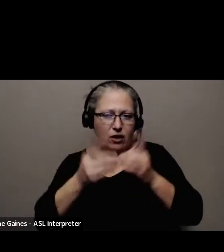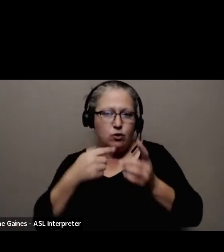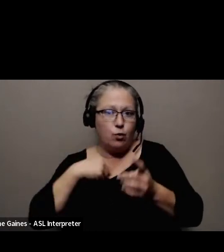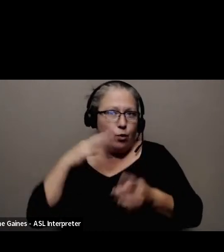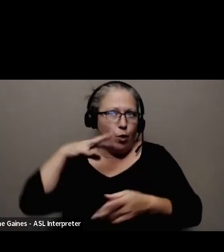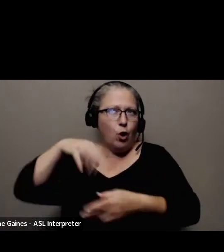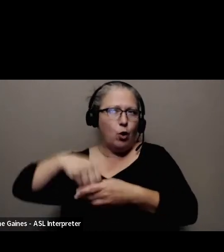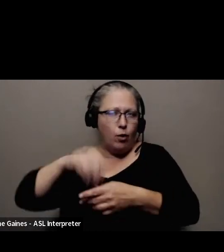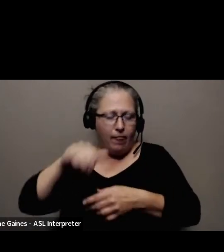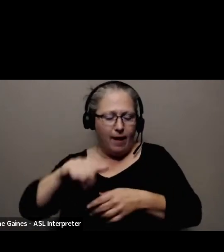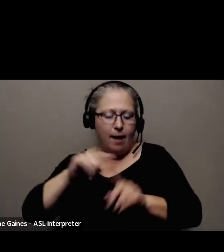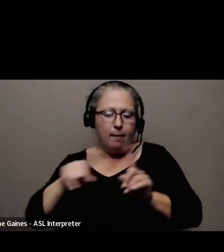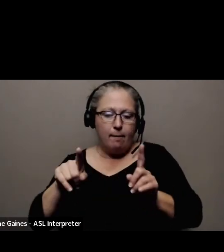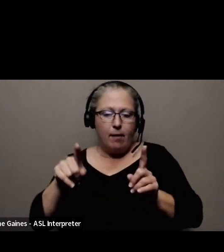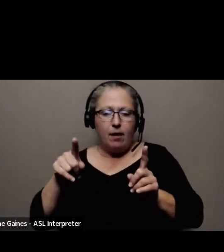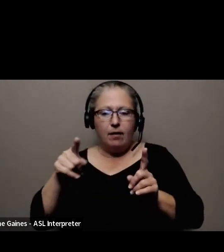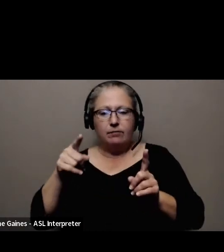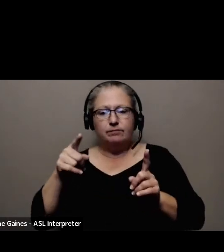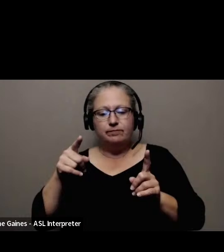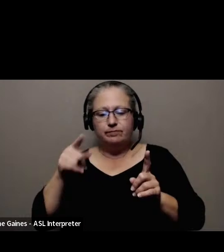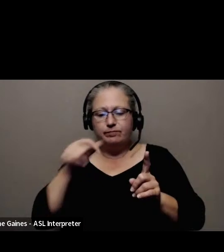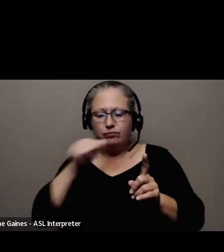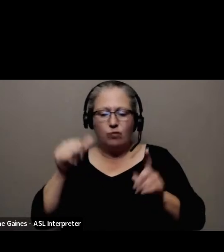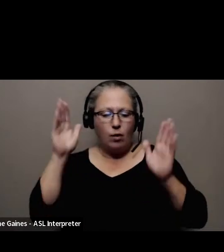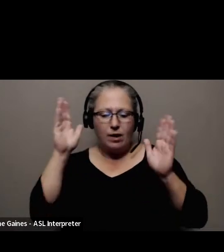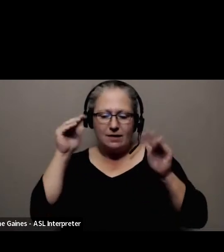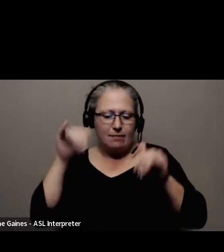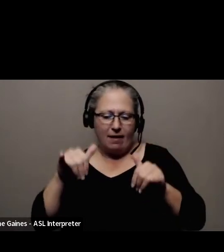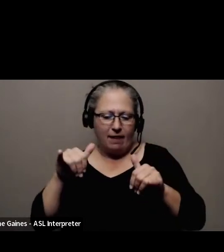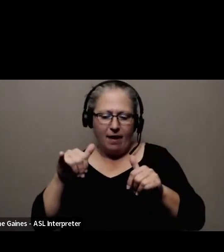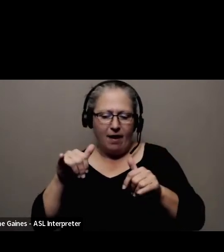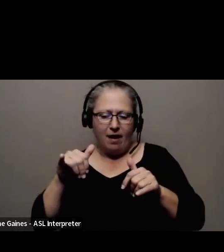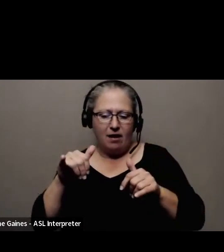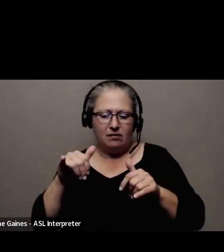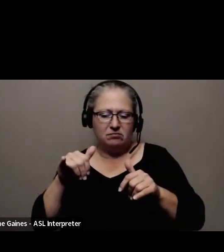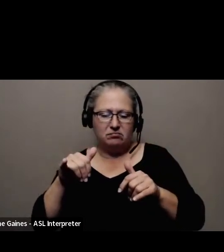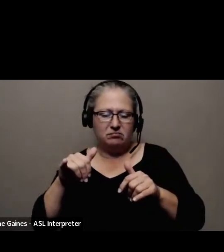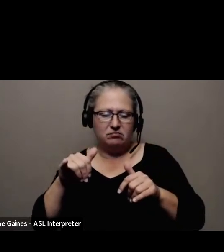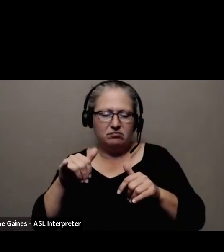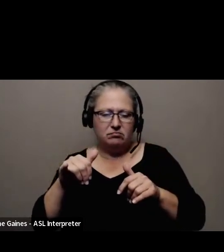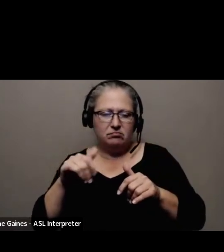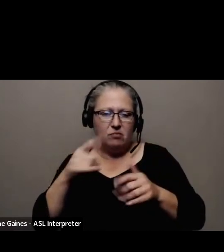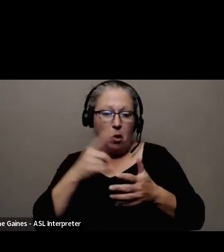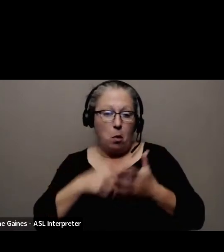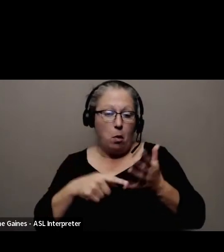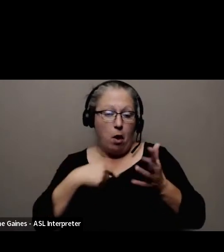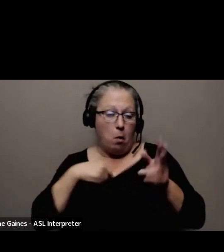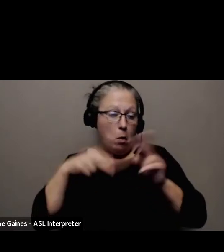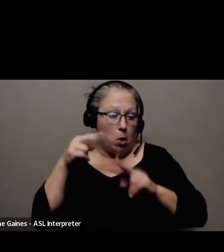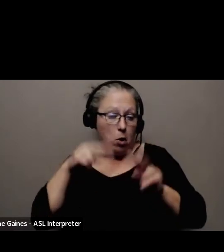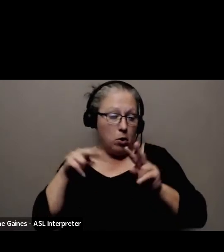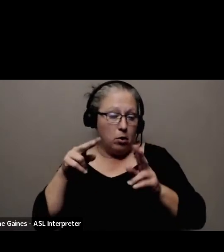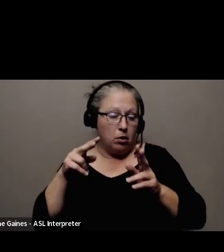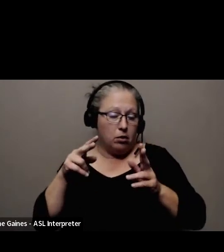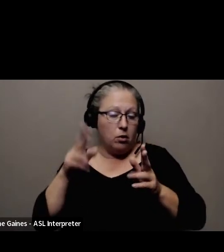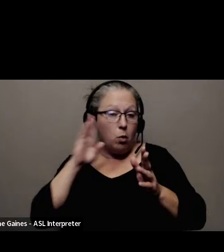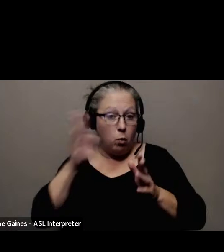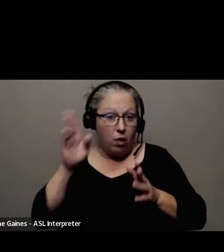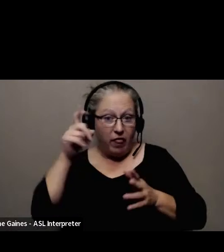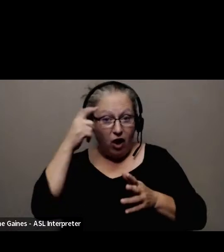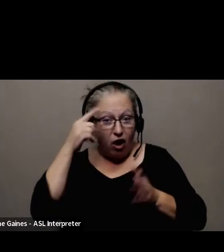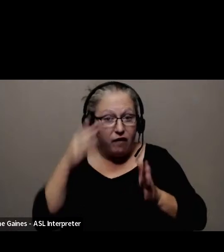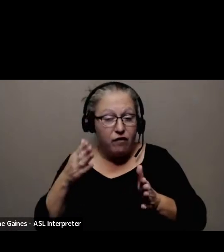that. We very much don't expect that. I think the things that we're looking at is will the